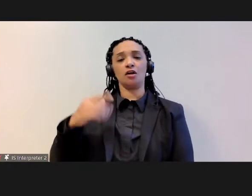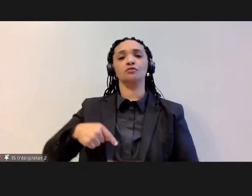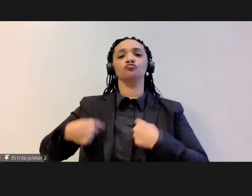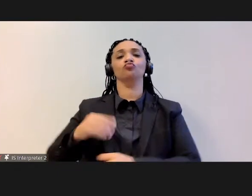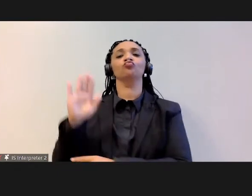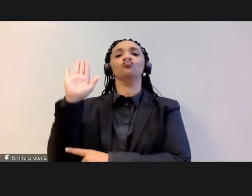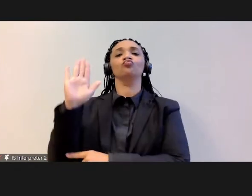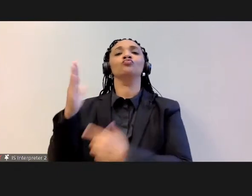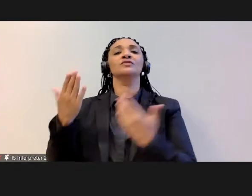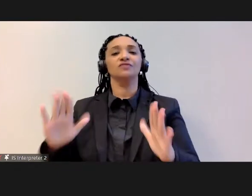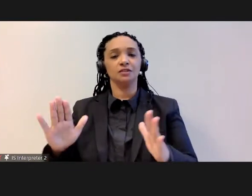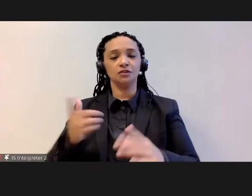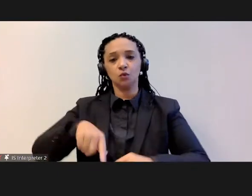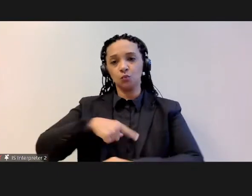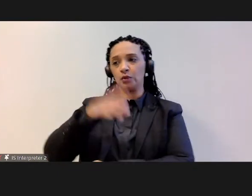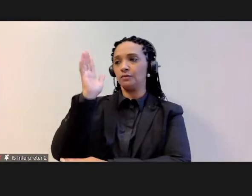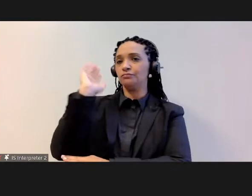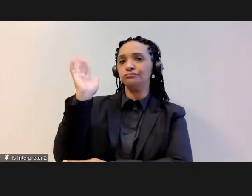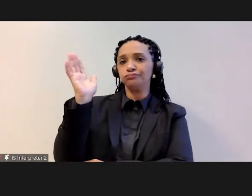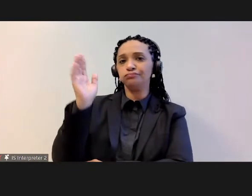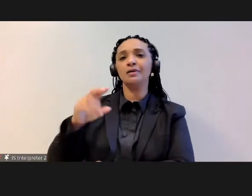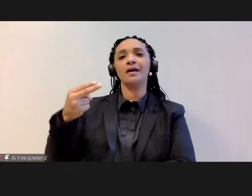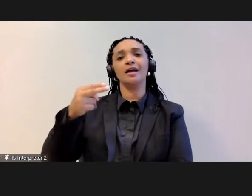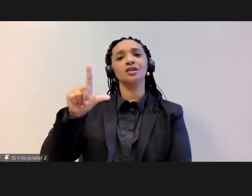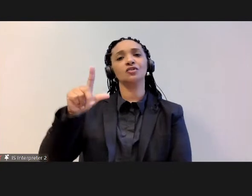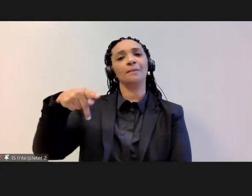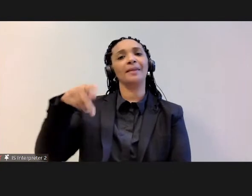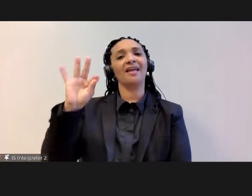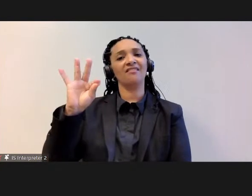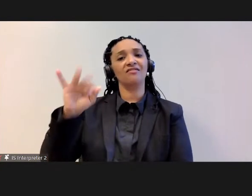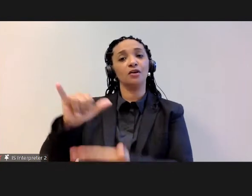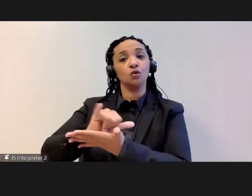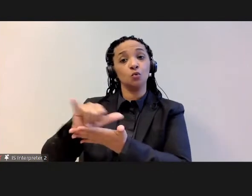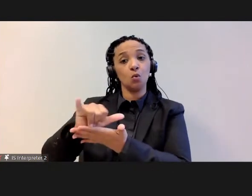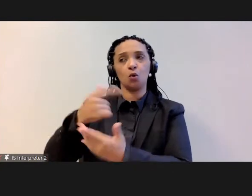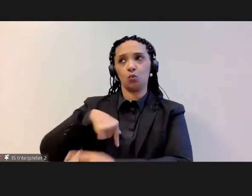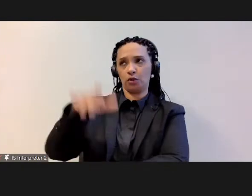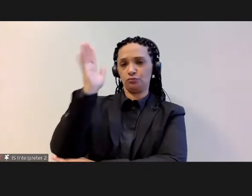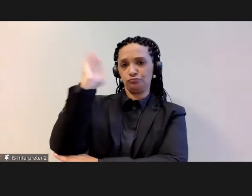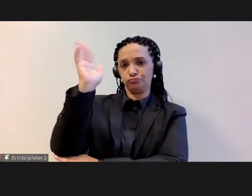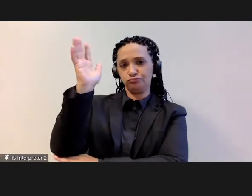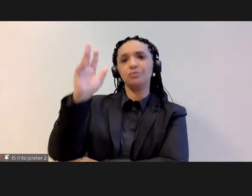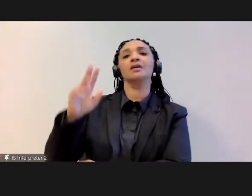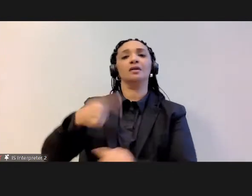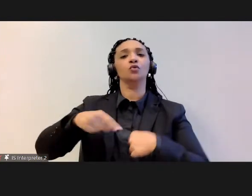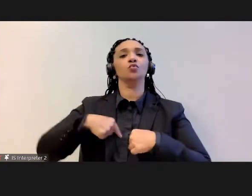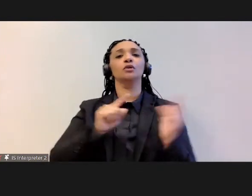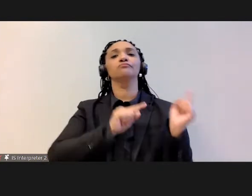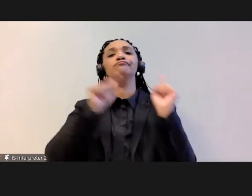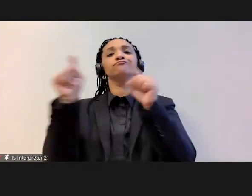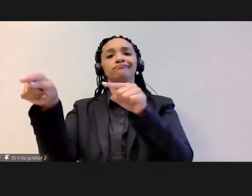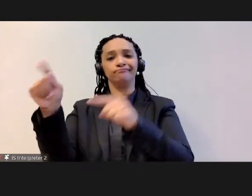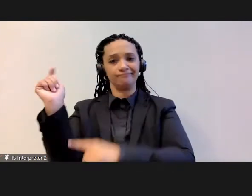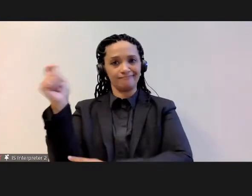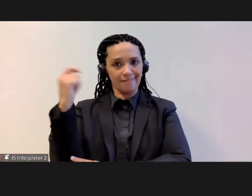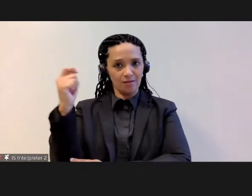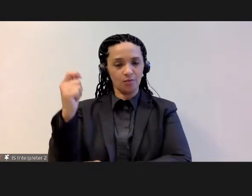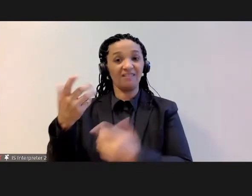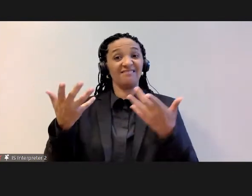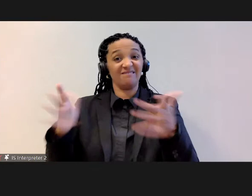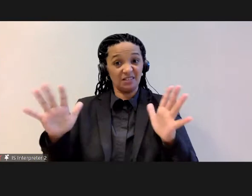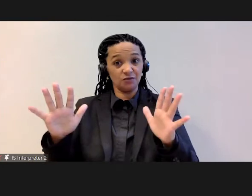presentation at the 2022 High-Level Political Forum in New York. But what I want to highlight from